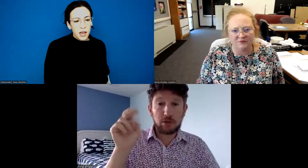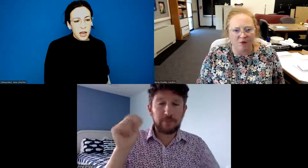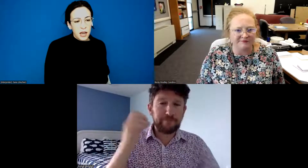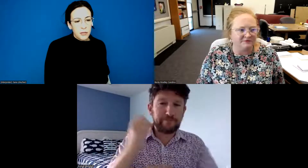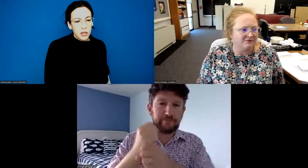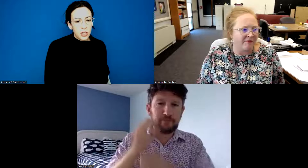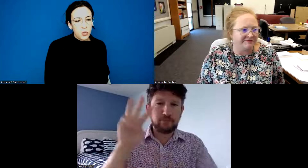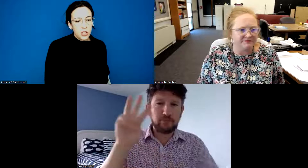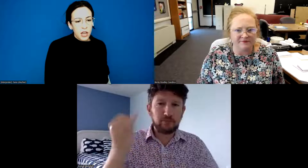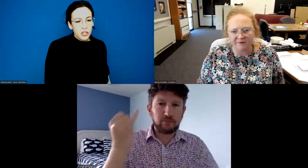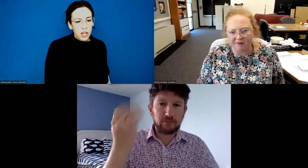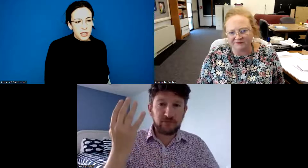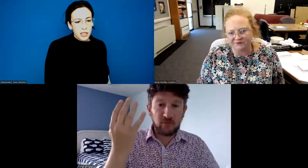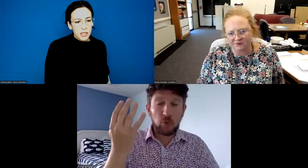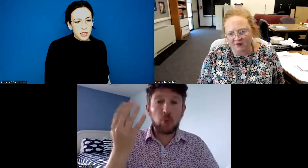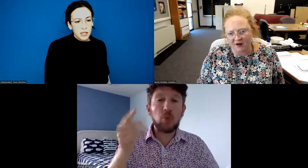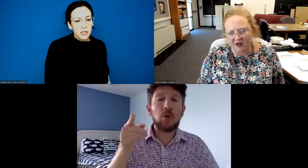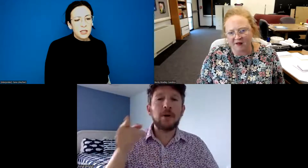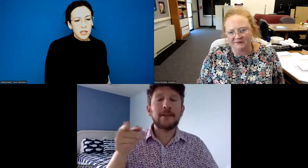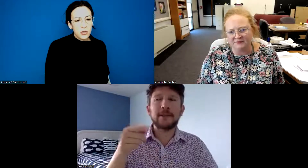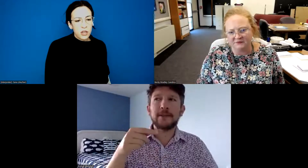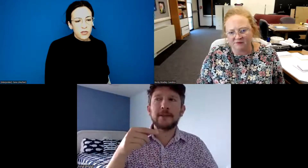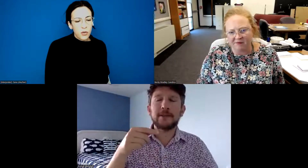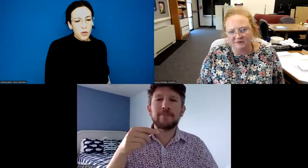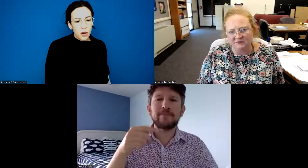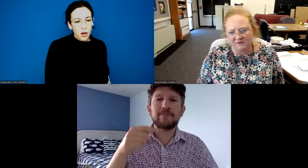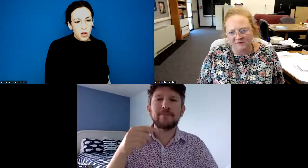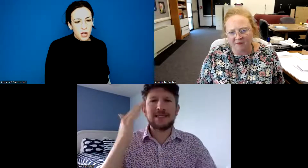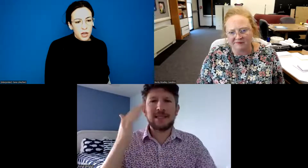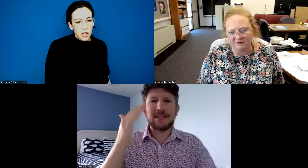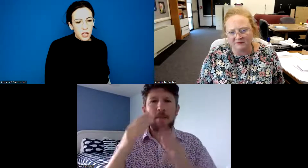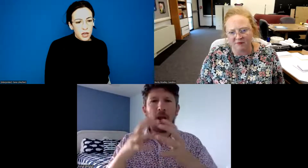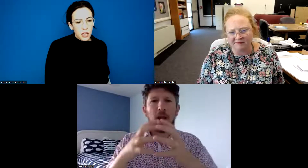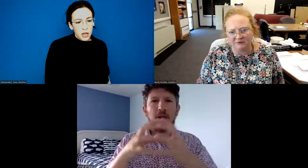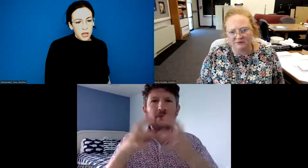chat. The Woodcock-Johnson, the WJ4,